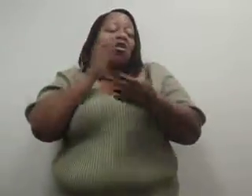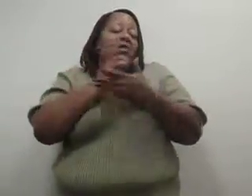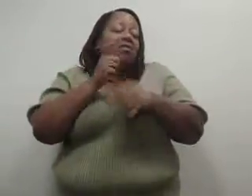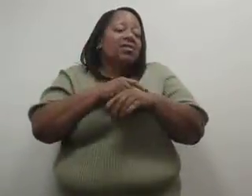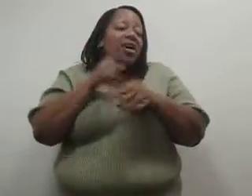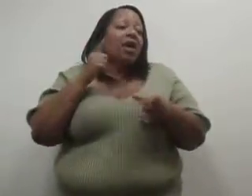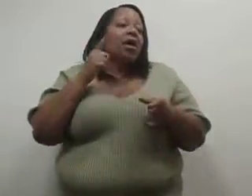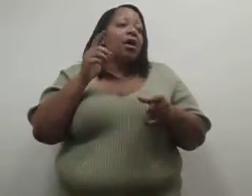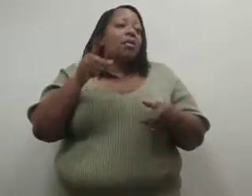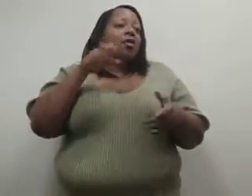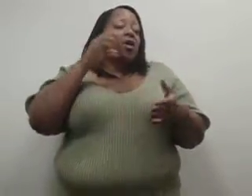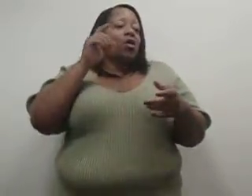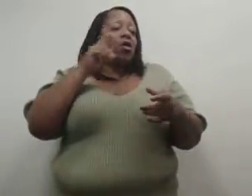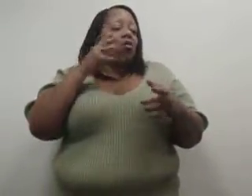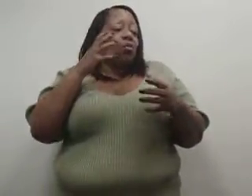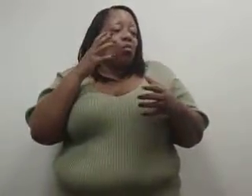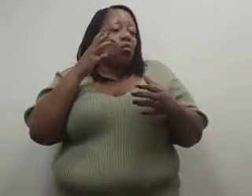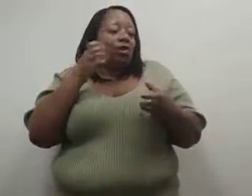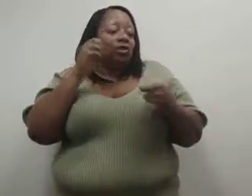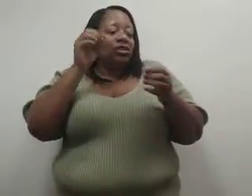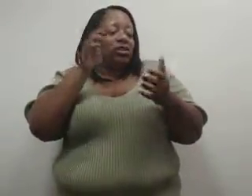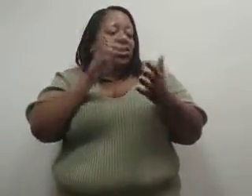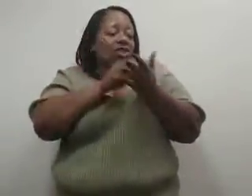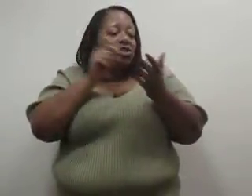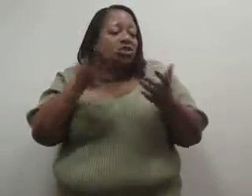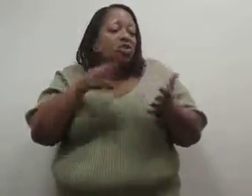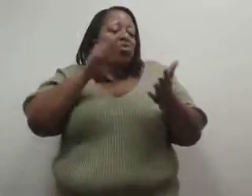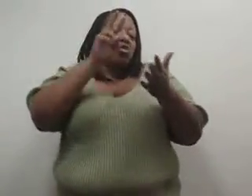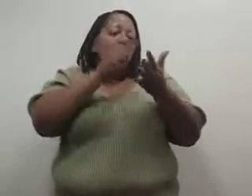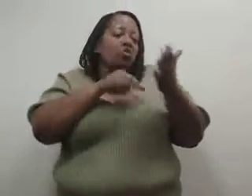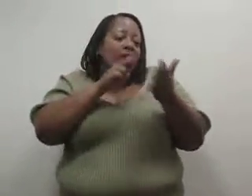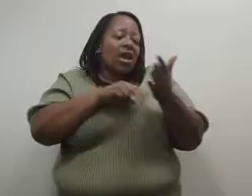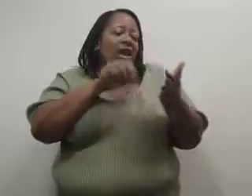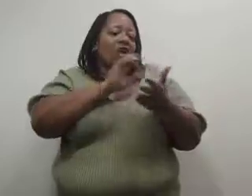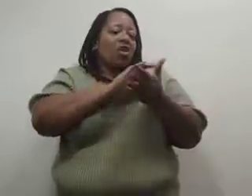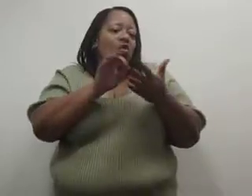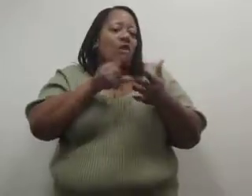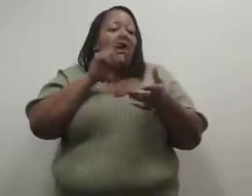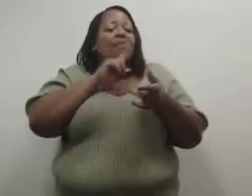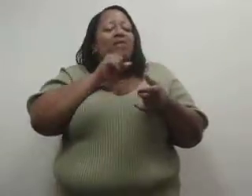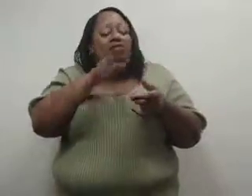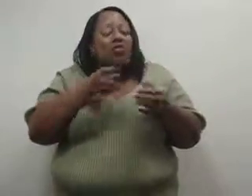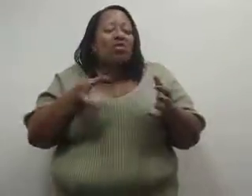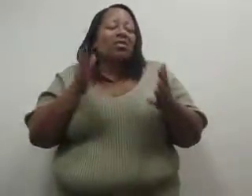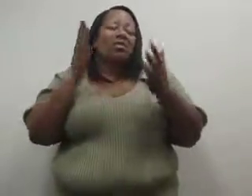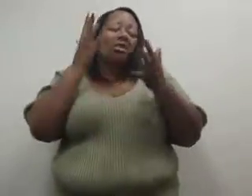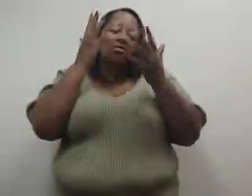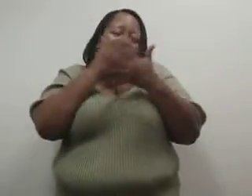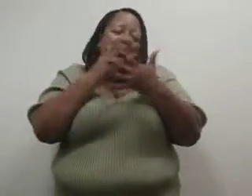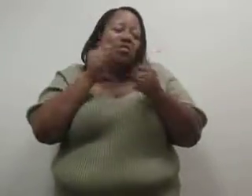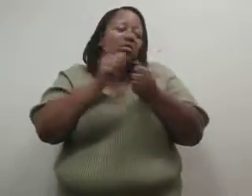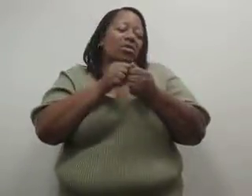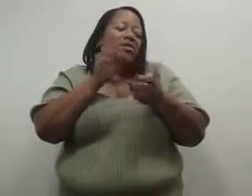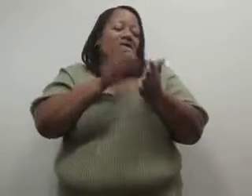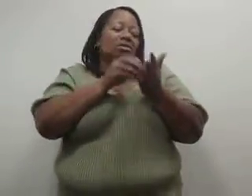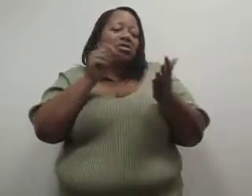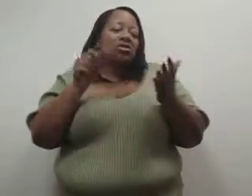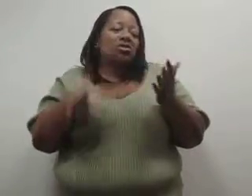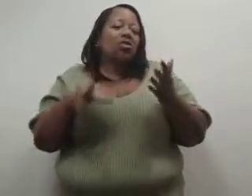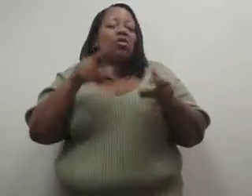to read, but you end up kind of giving them a mixed bag of reading assignments that don't have any real coherence or